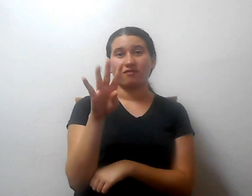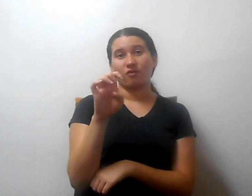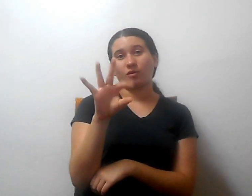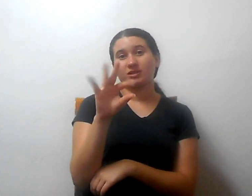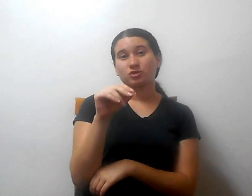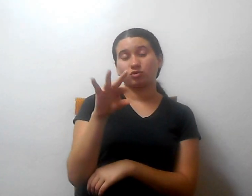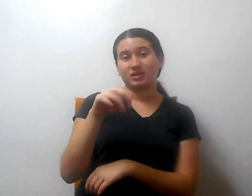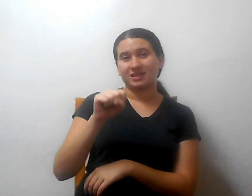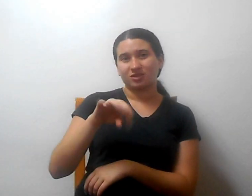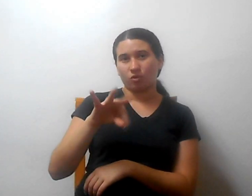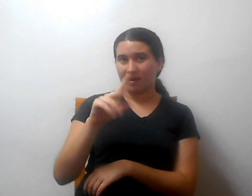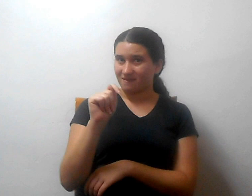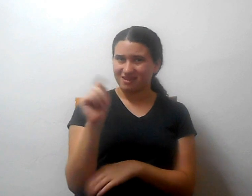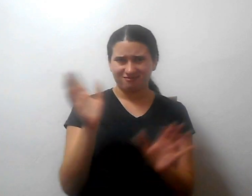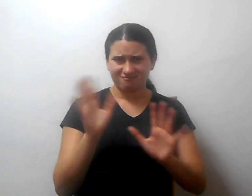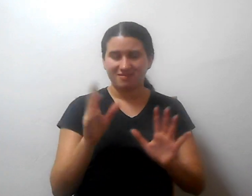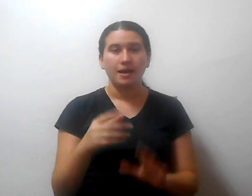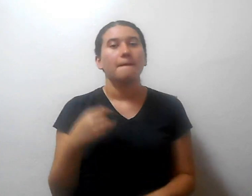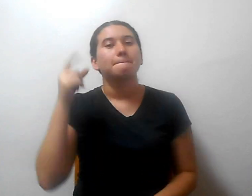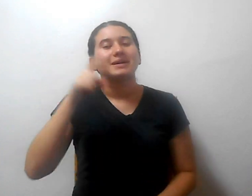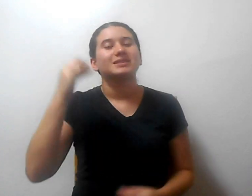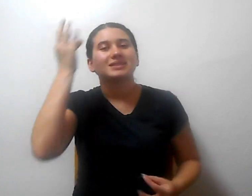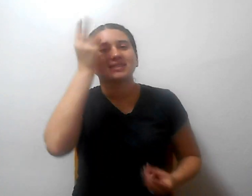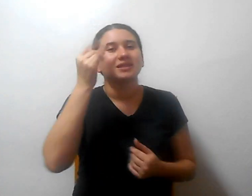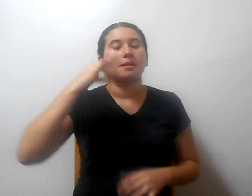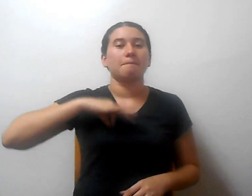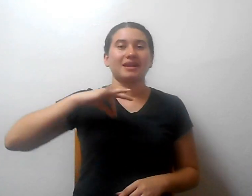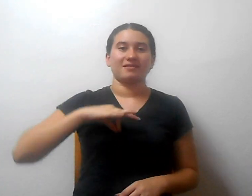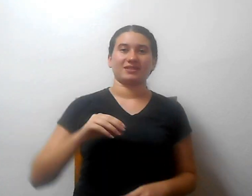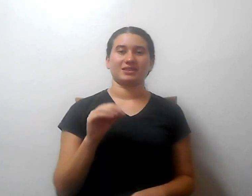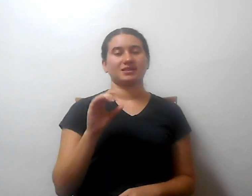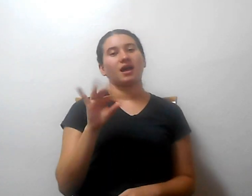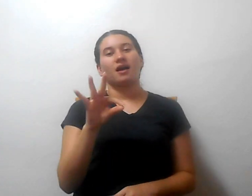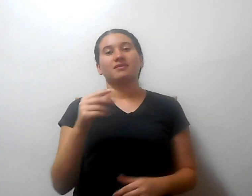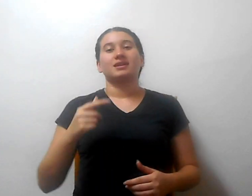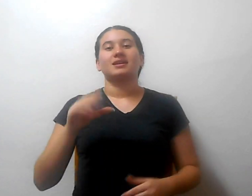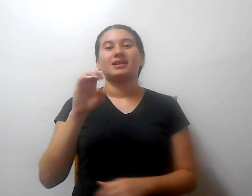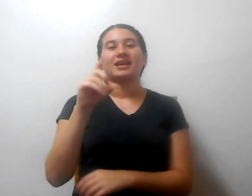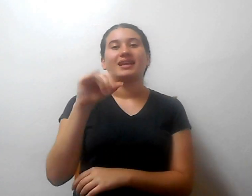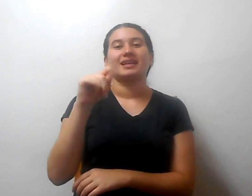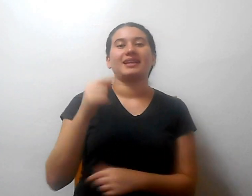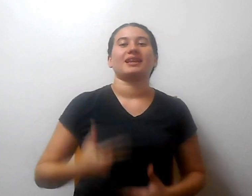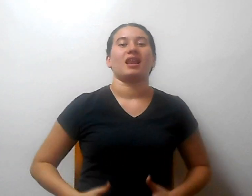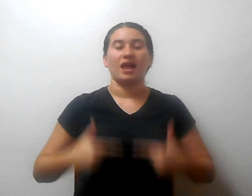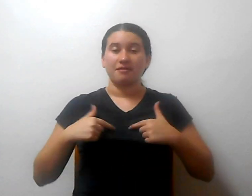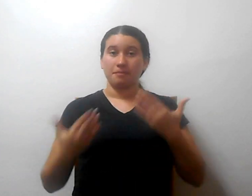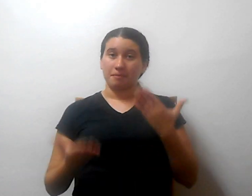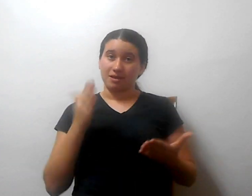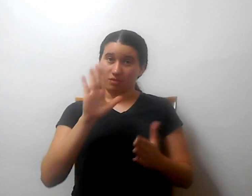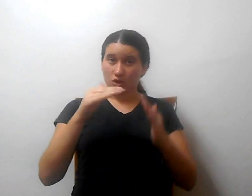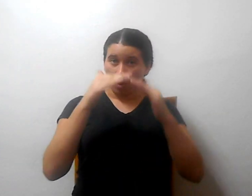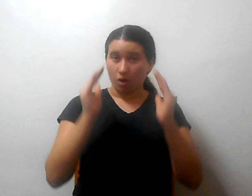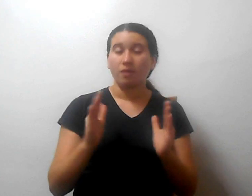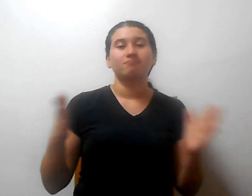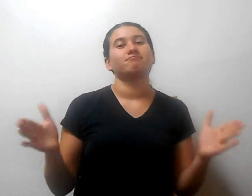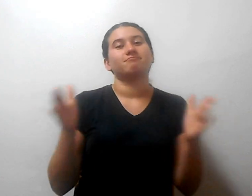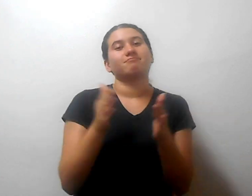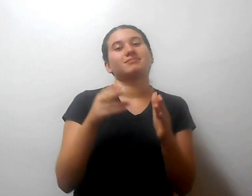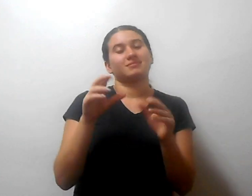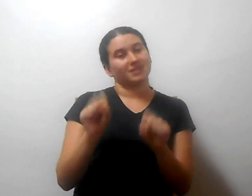edited life. Go from 3,000 to 2,000, from 1,500 to 1,000. Most of us, maybe all of